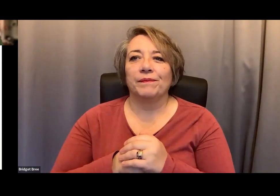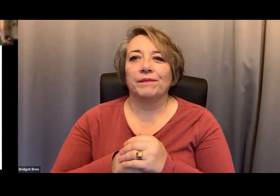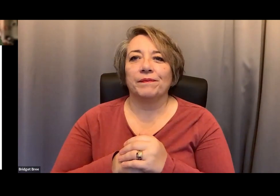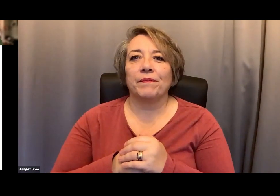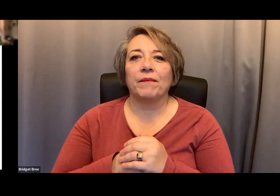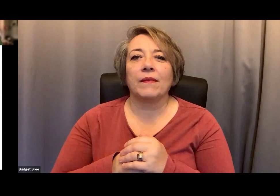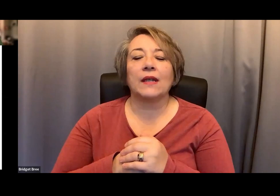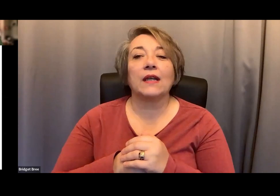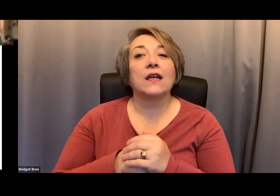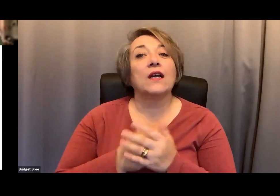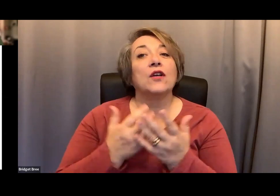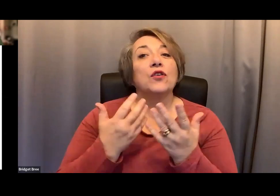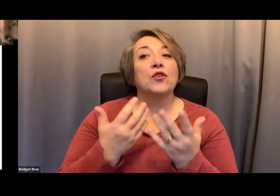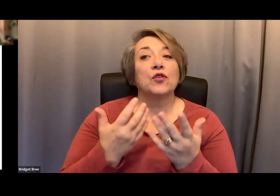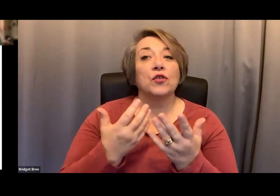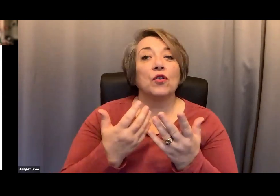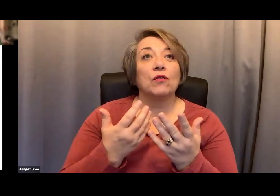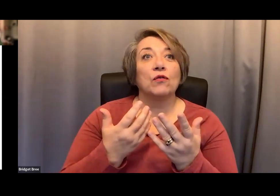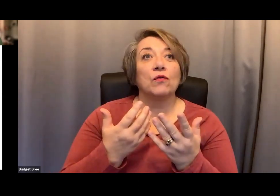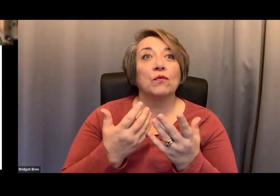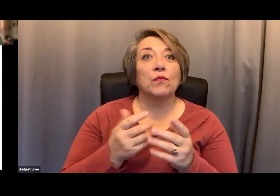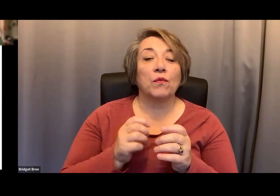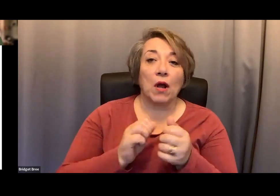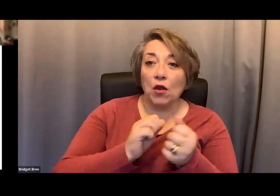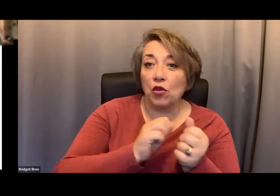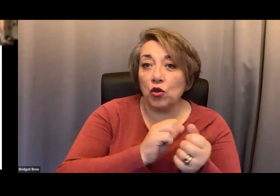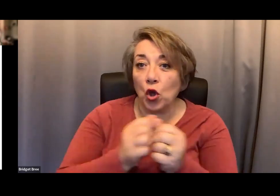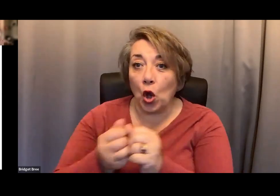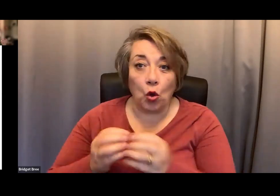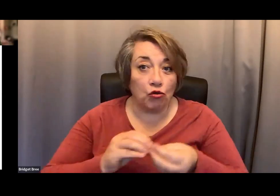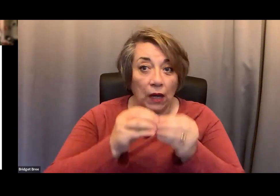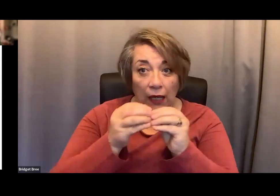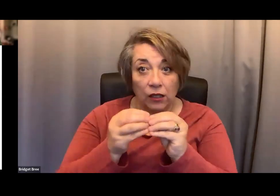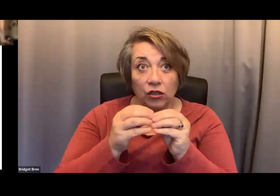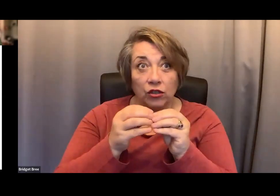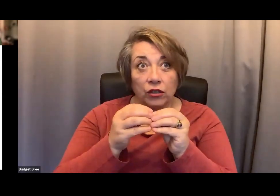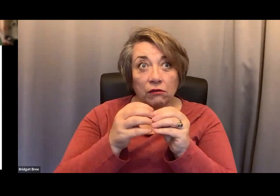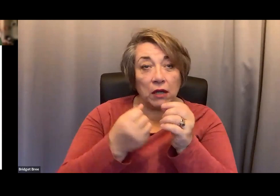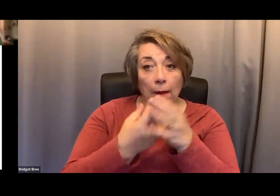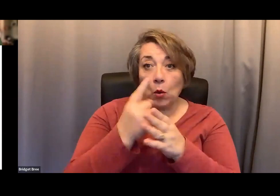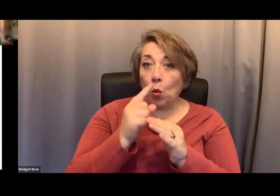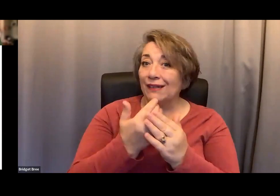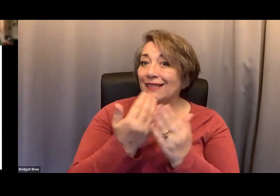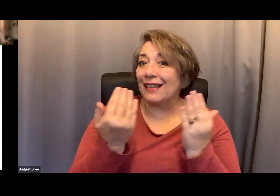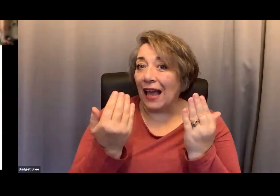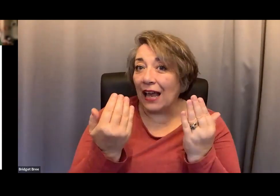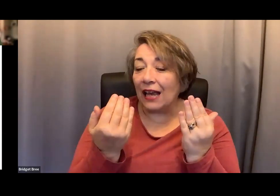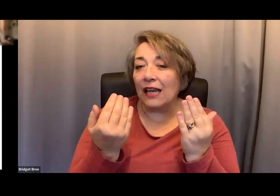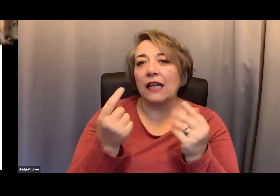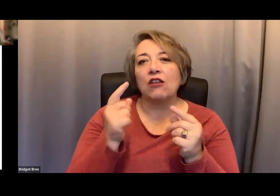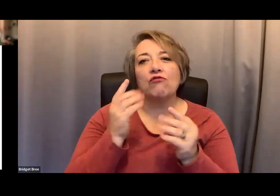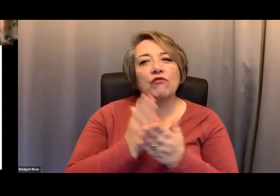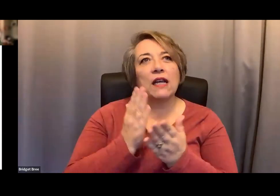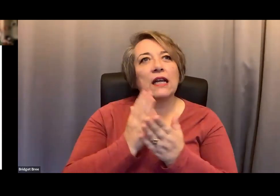So as I've mentioned, the co-creation of our community portrait of place didn't take place over a specific day or two. It was very much an